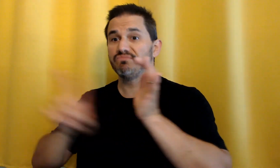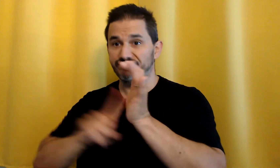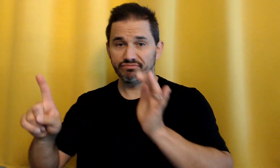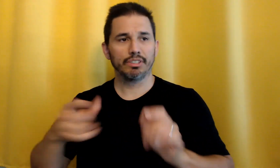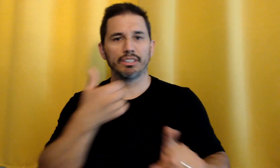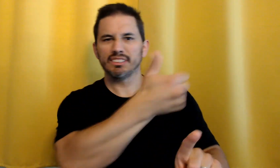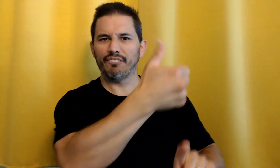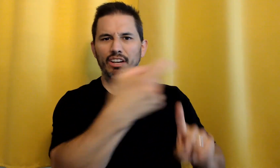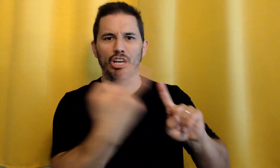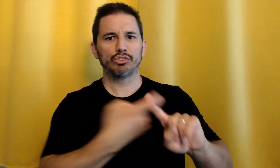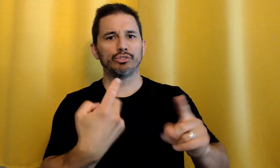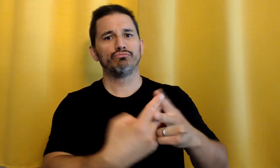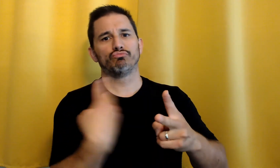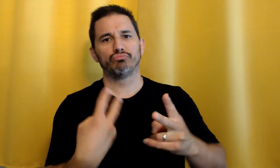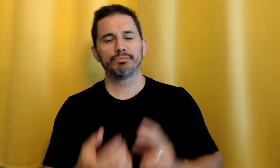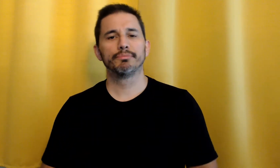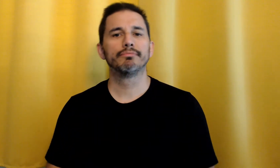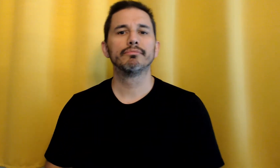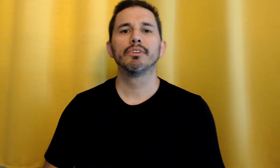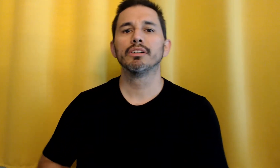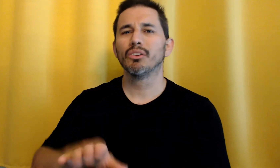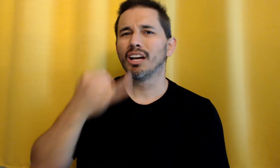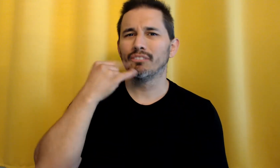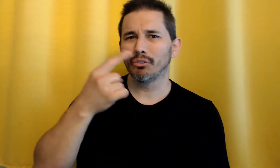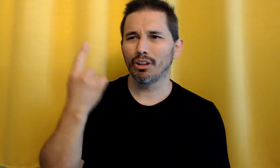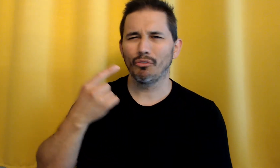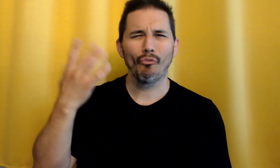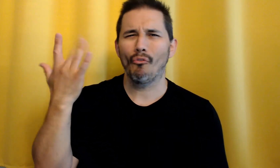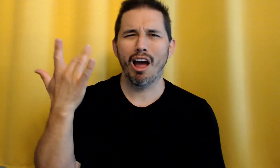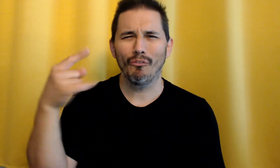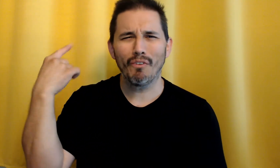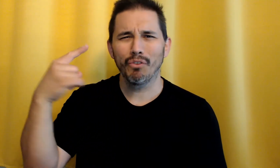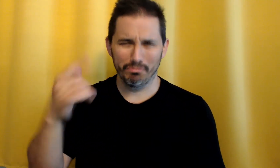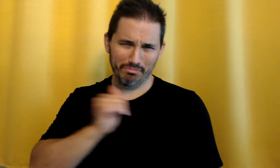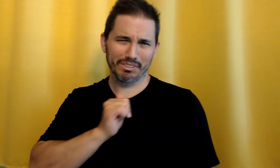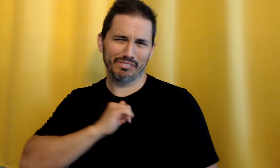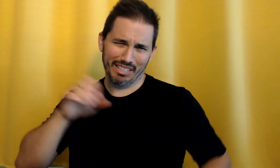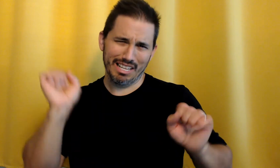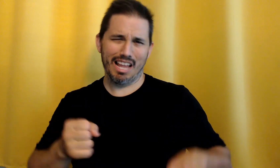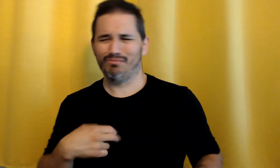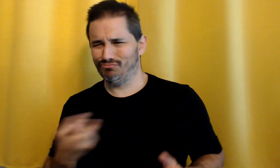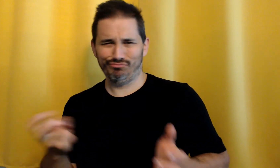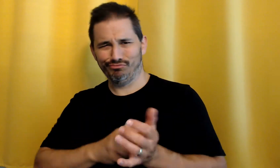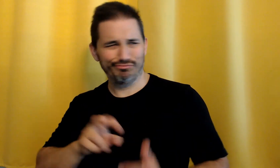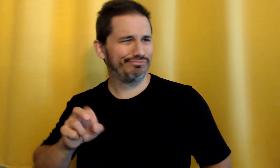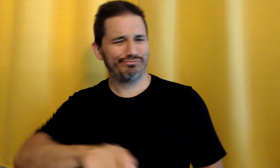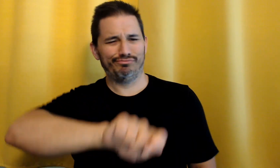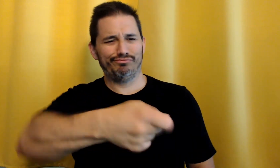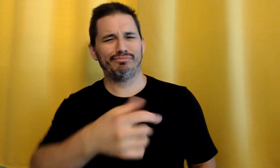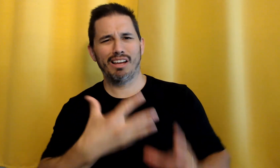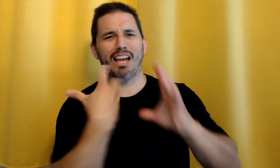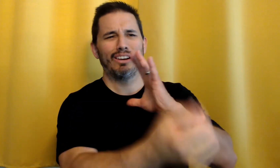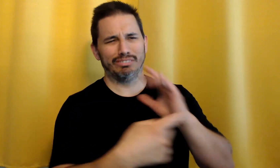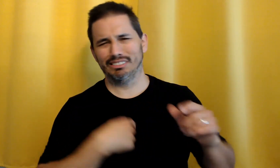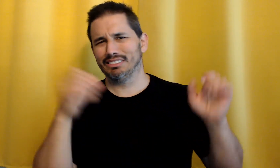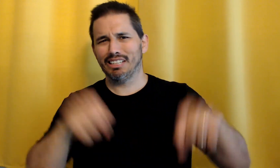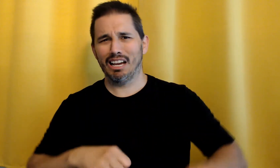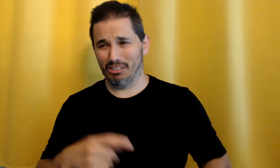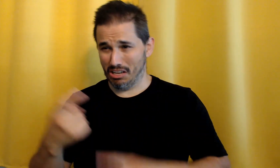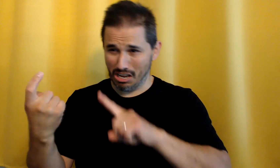time ago. And whenever that alarm is triggered, the door will unlock. You might be wondering, well, what's this for? I can simply do it myself.